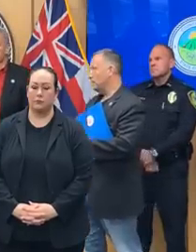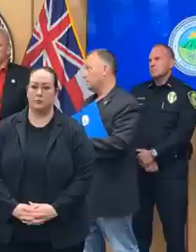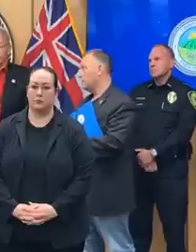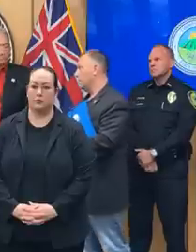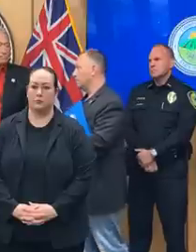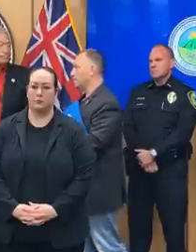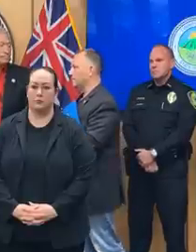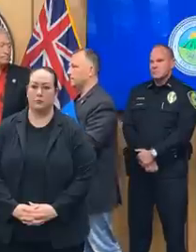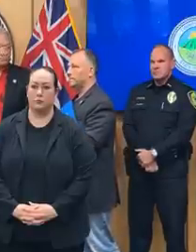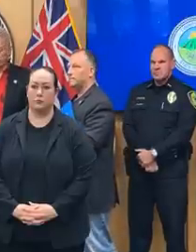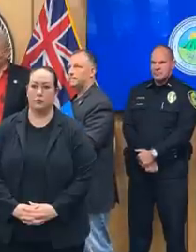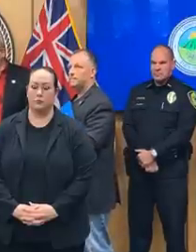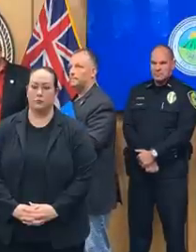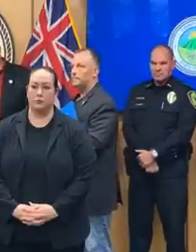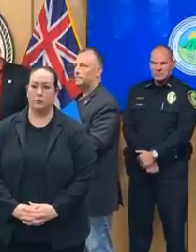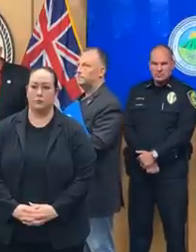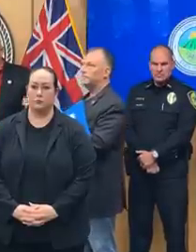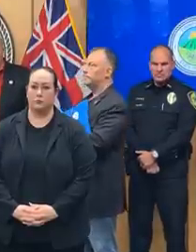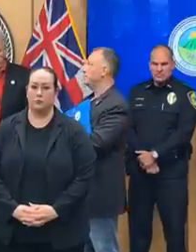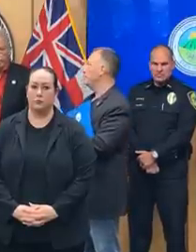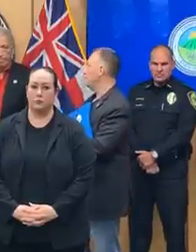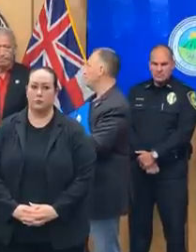1, 2, 3, 4.